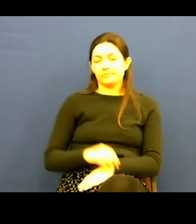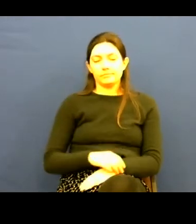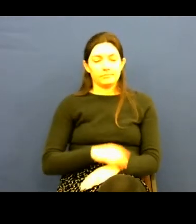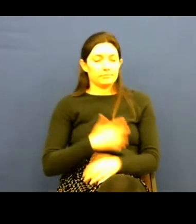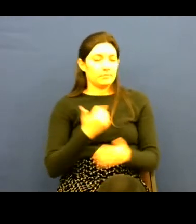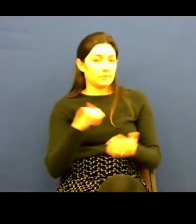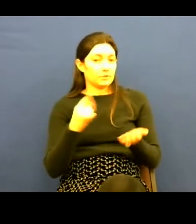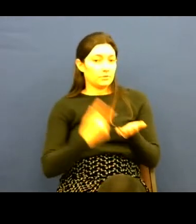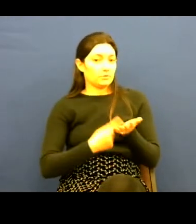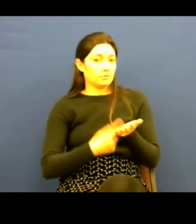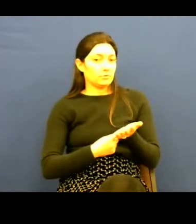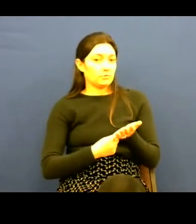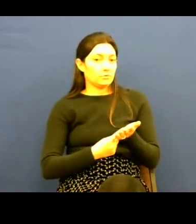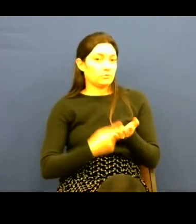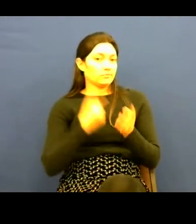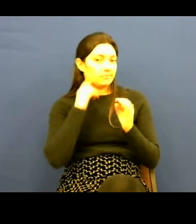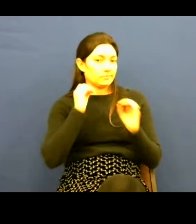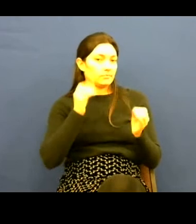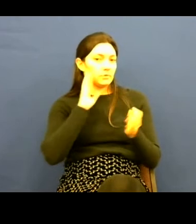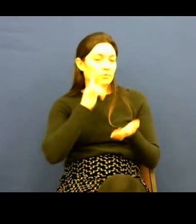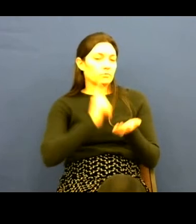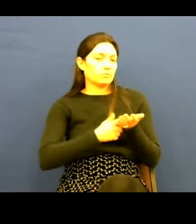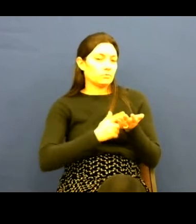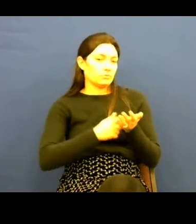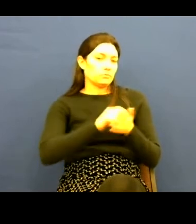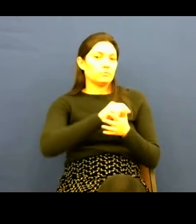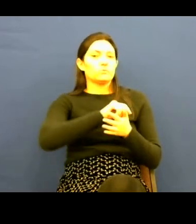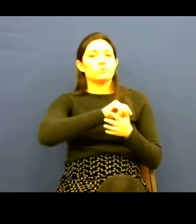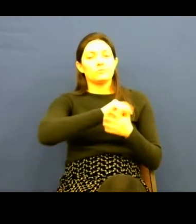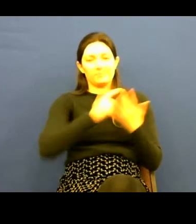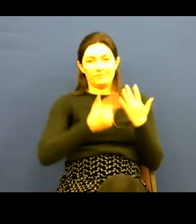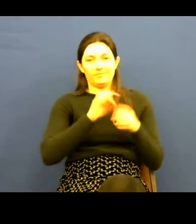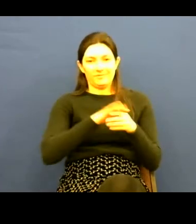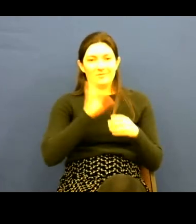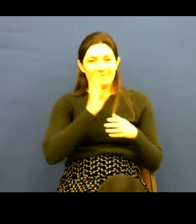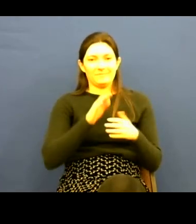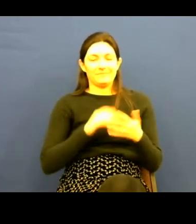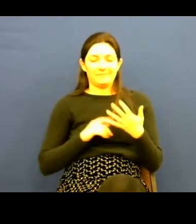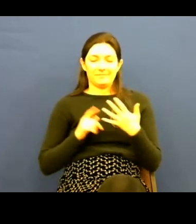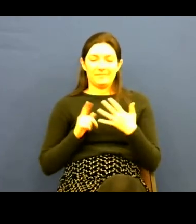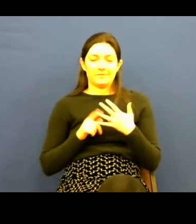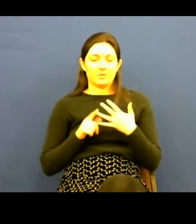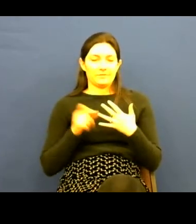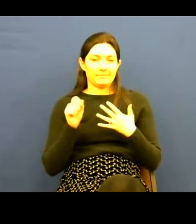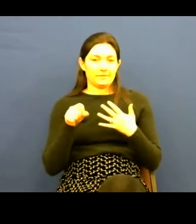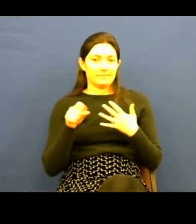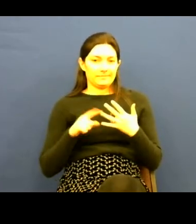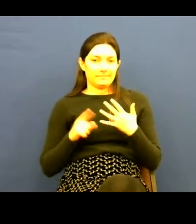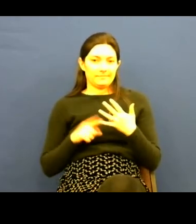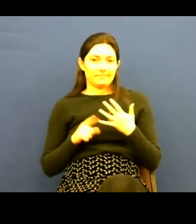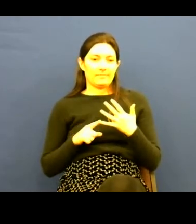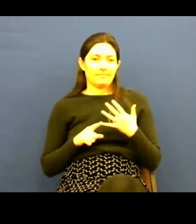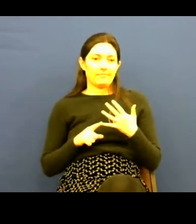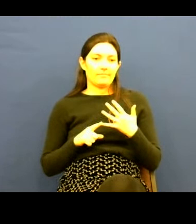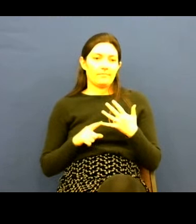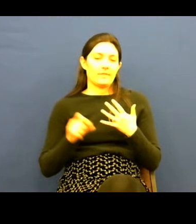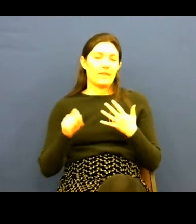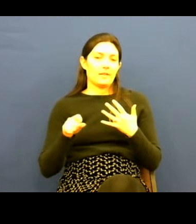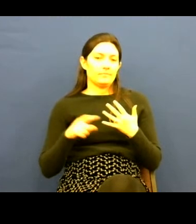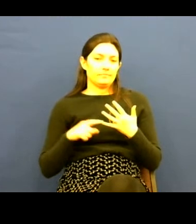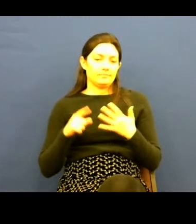discussion? Hearing none, please call the roll. Councilmember Safranik, Aye. Councilmember